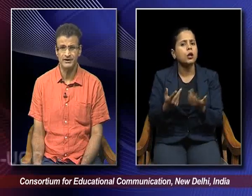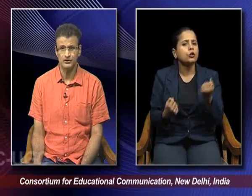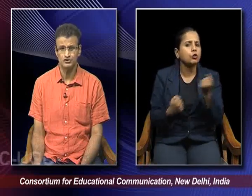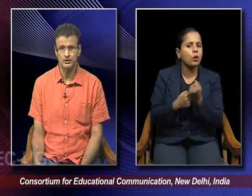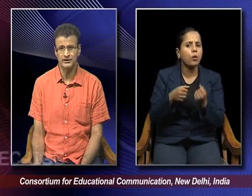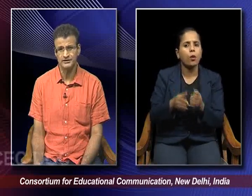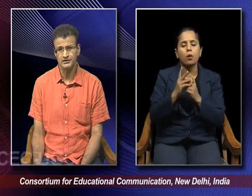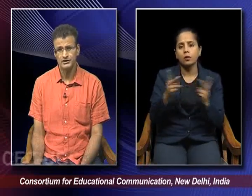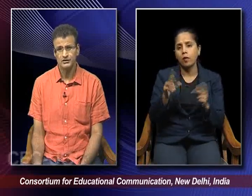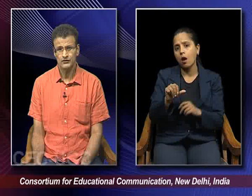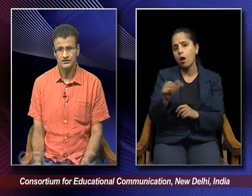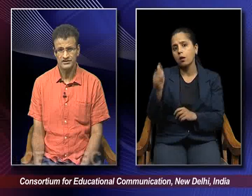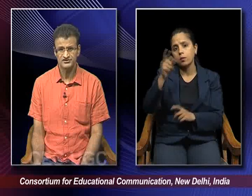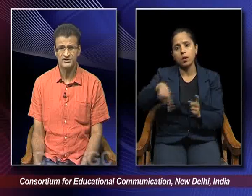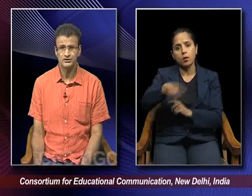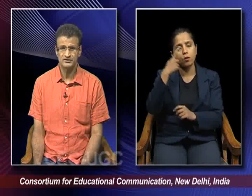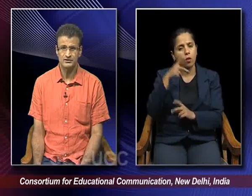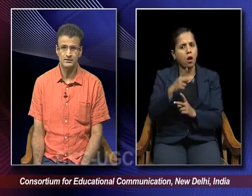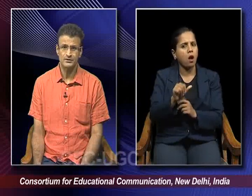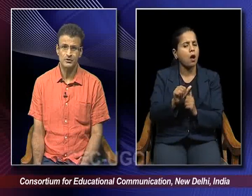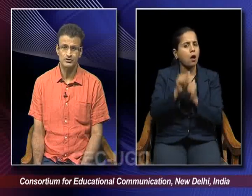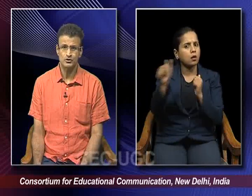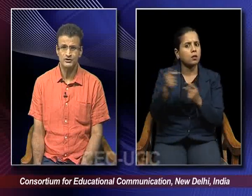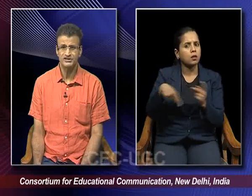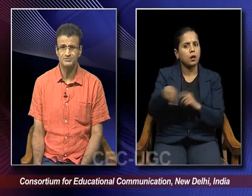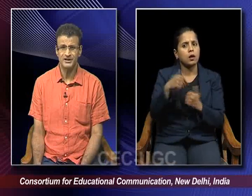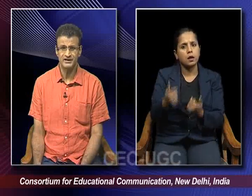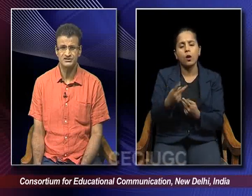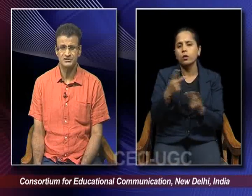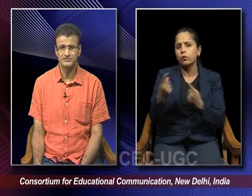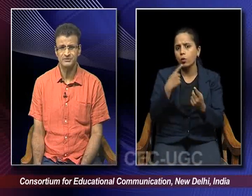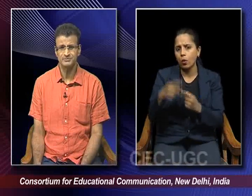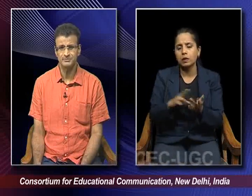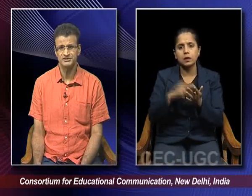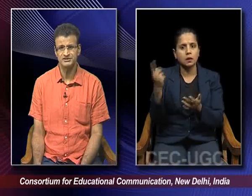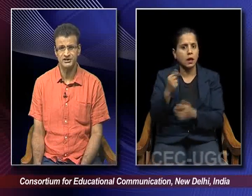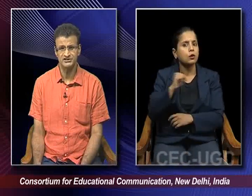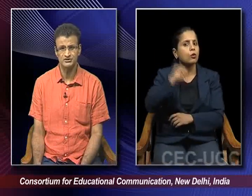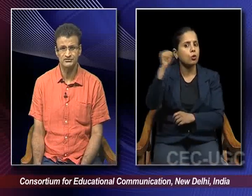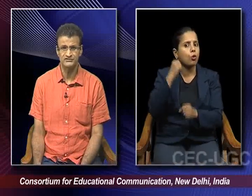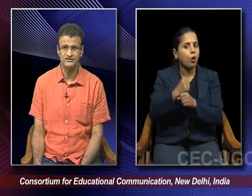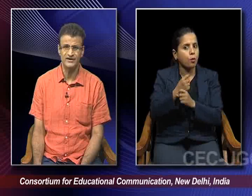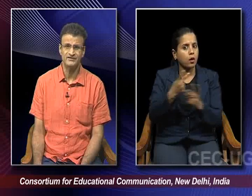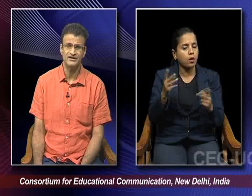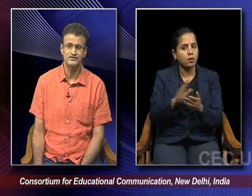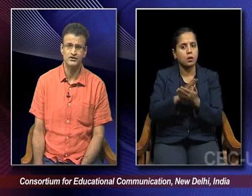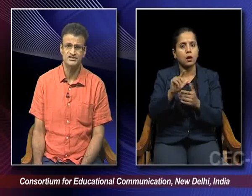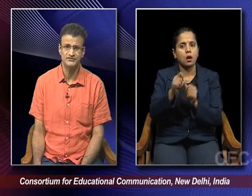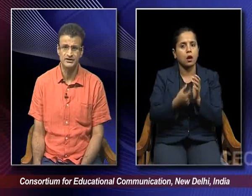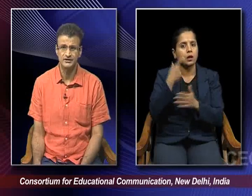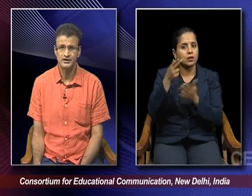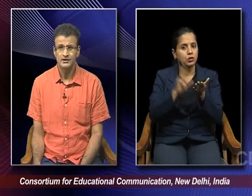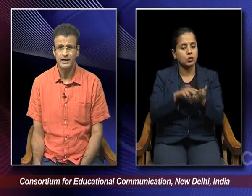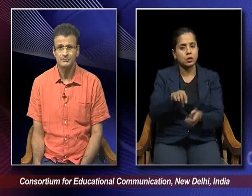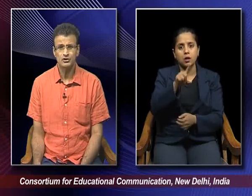by a correspondent for the restraint over the modern talkies by a national government, published in the Harijan of January 5,